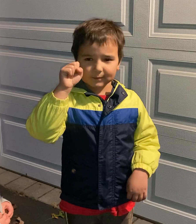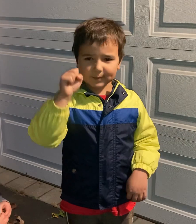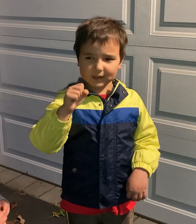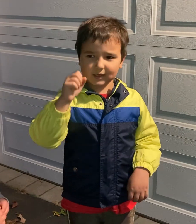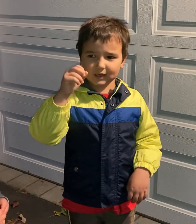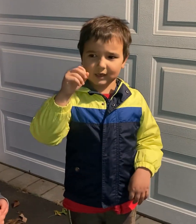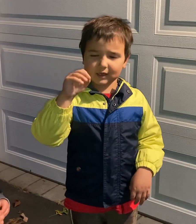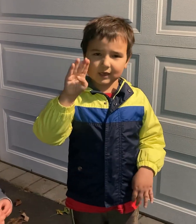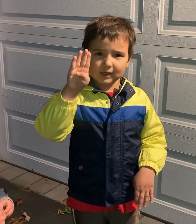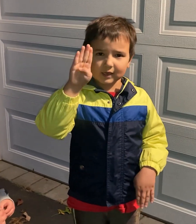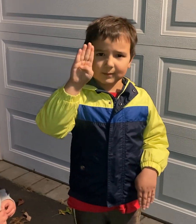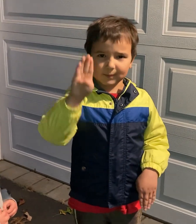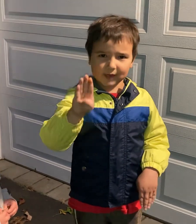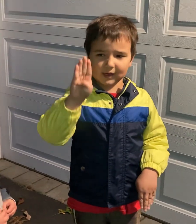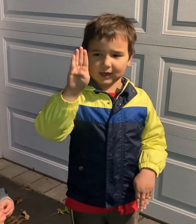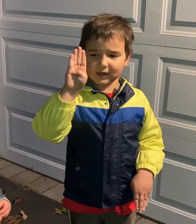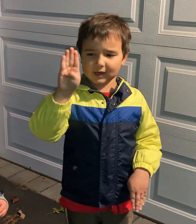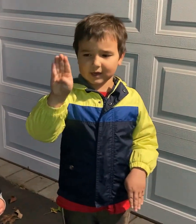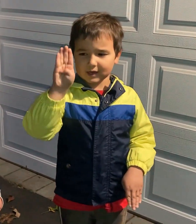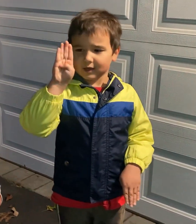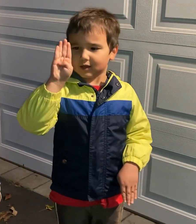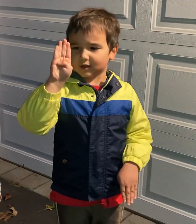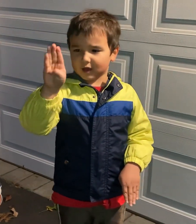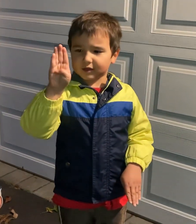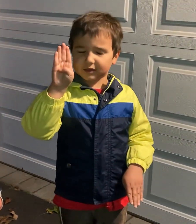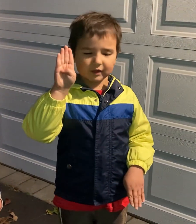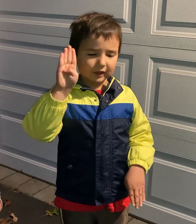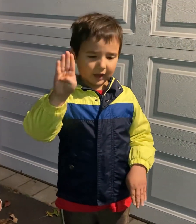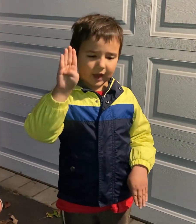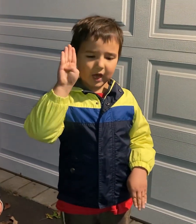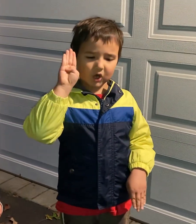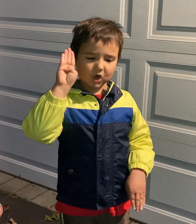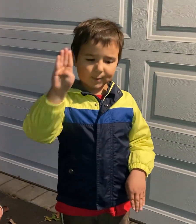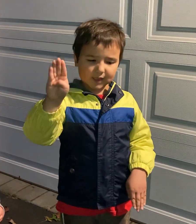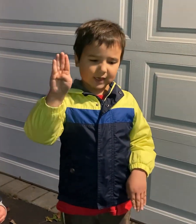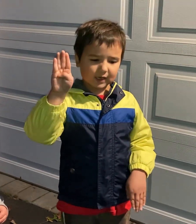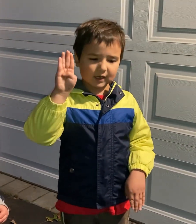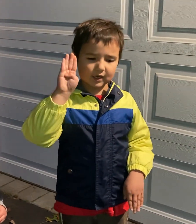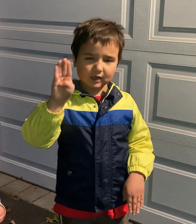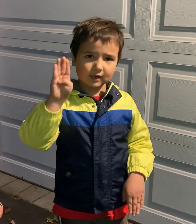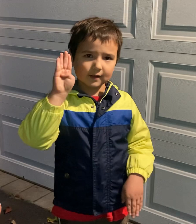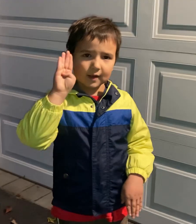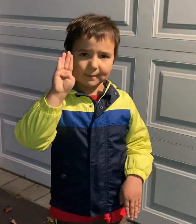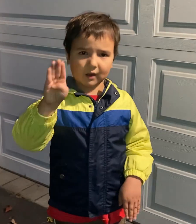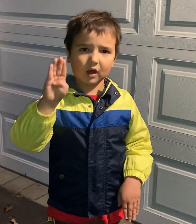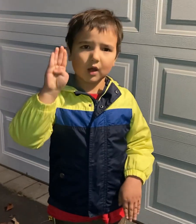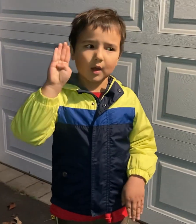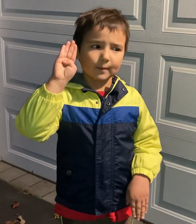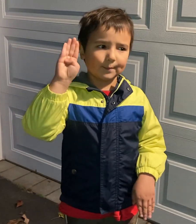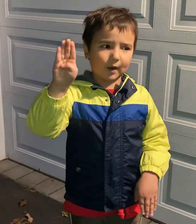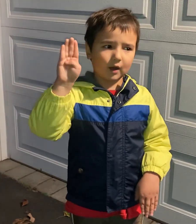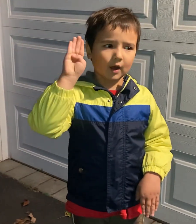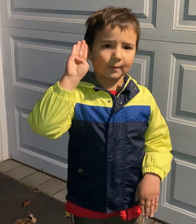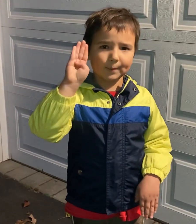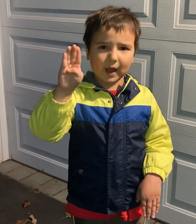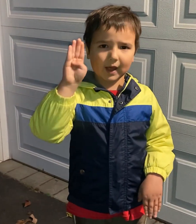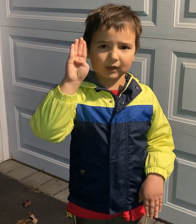B, B, this is a letter B. B, B, bat.